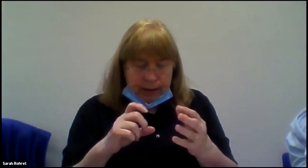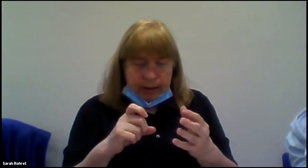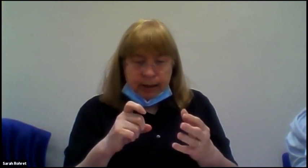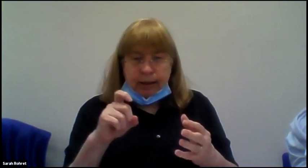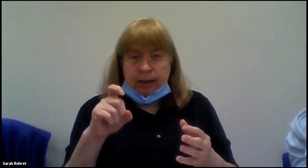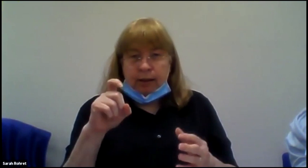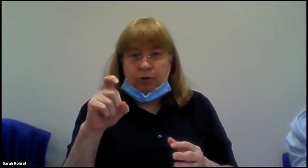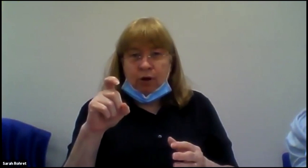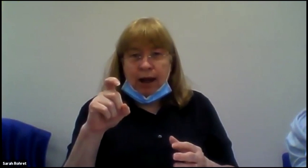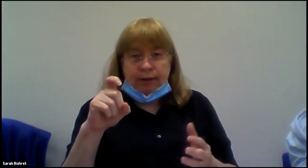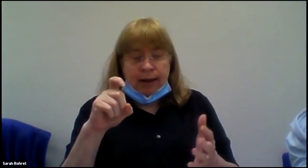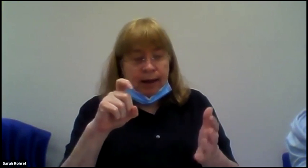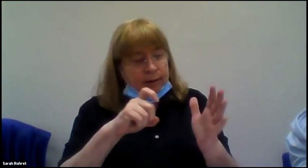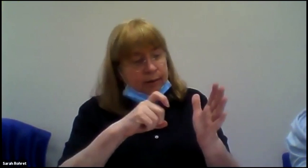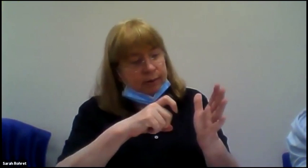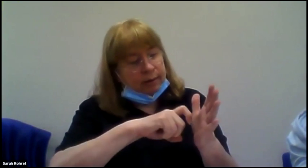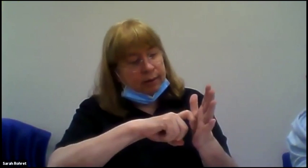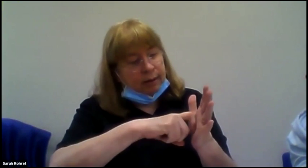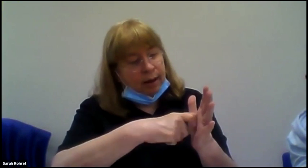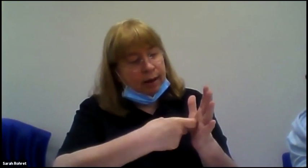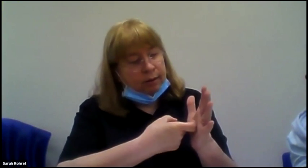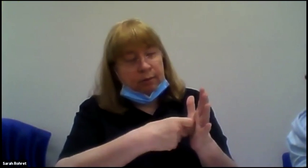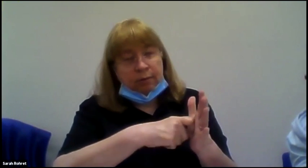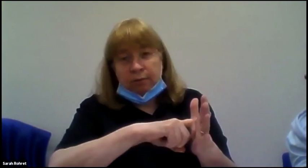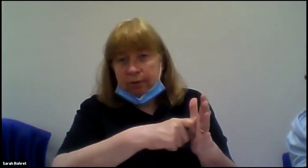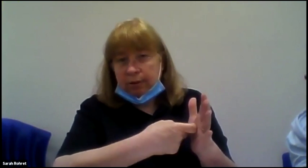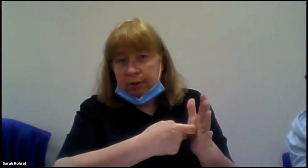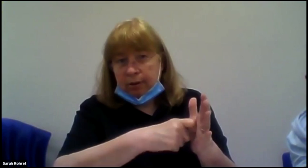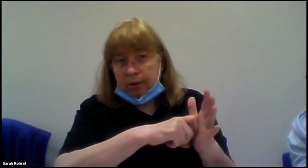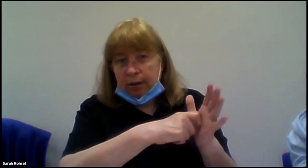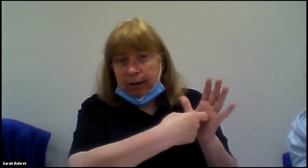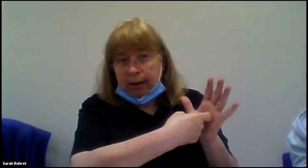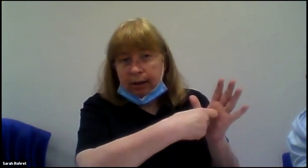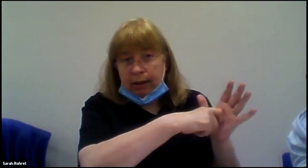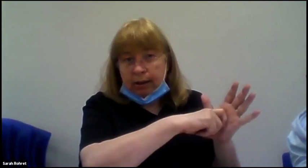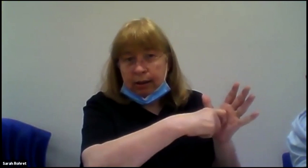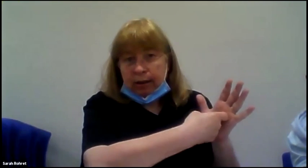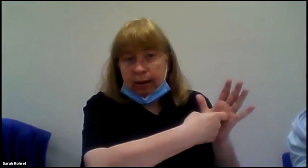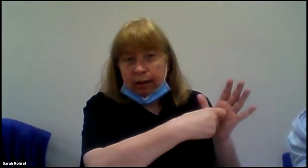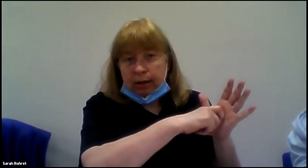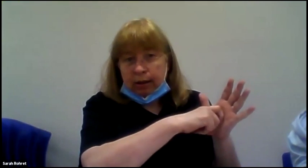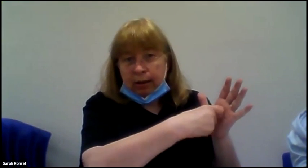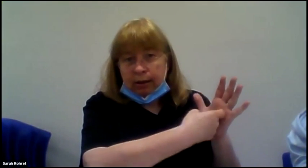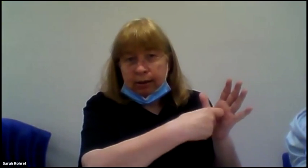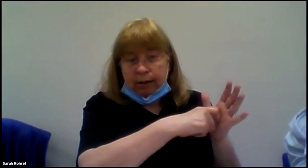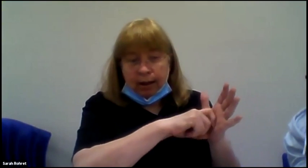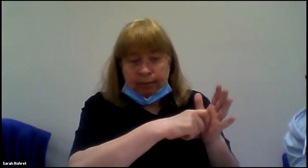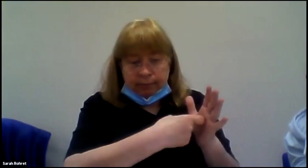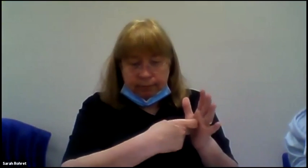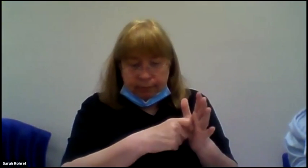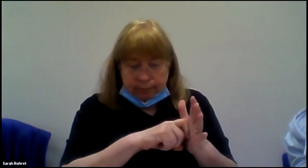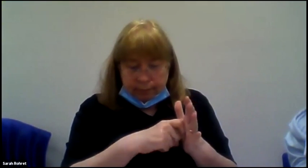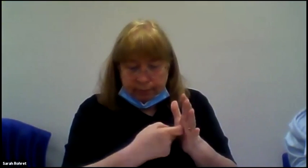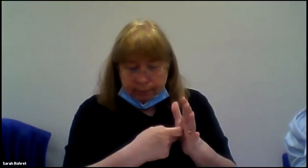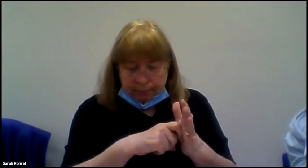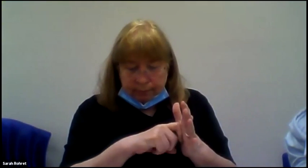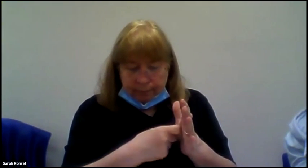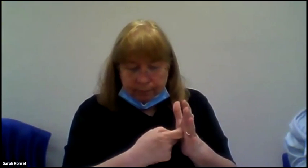Key is your X hand, and it turns key. Do you see that?